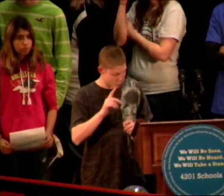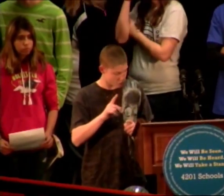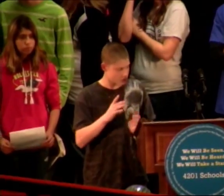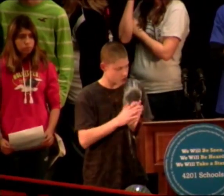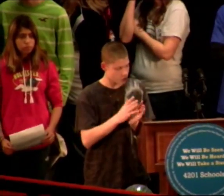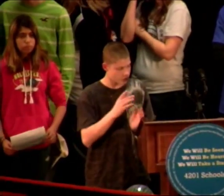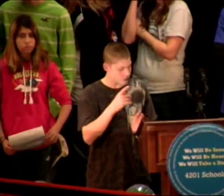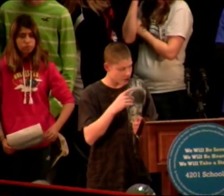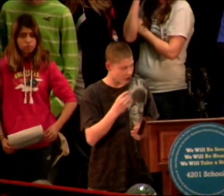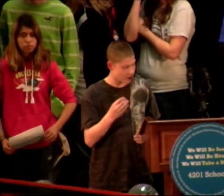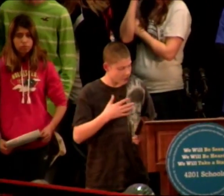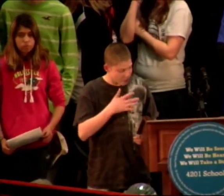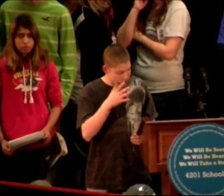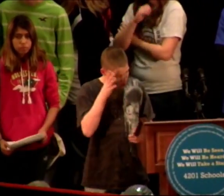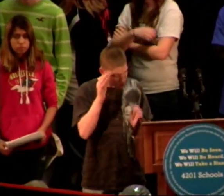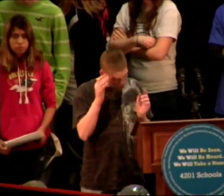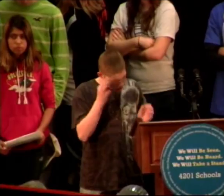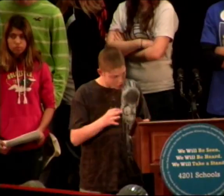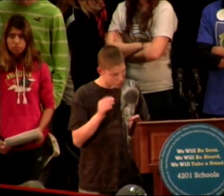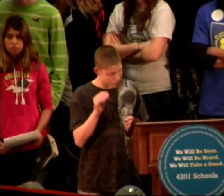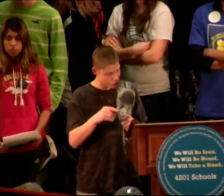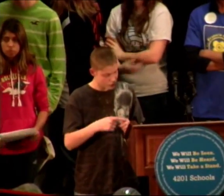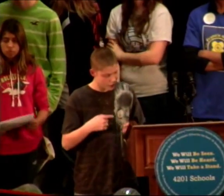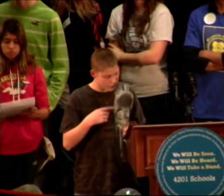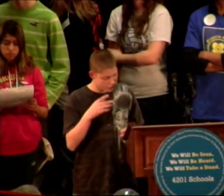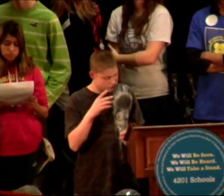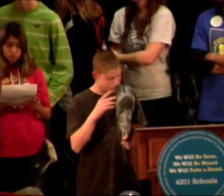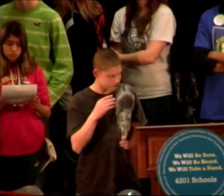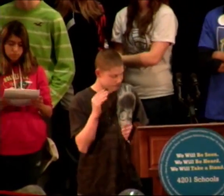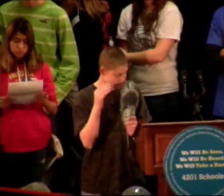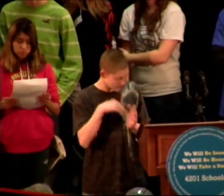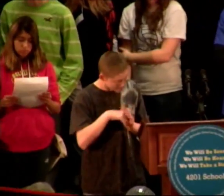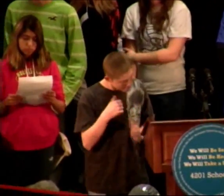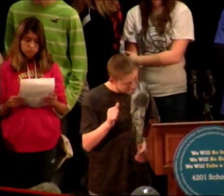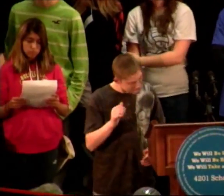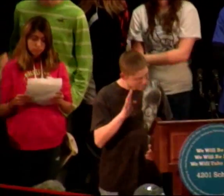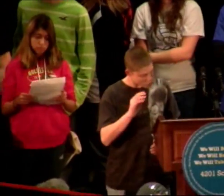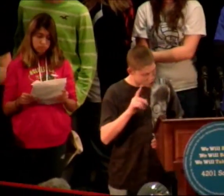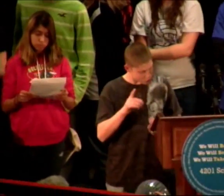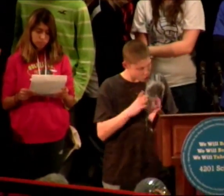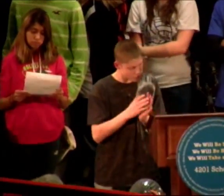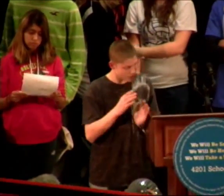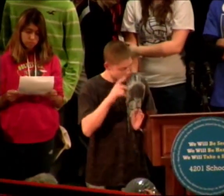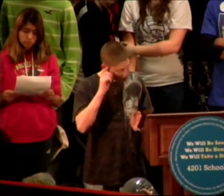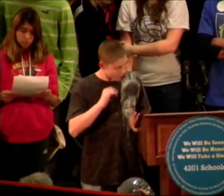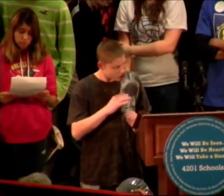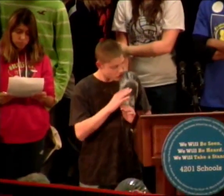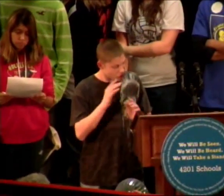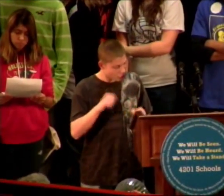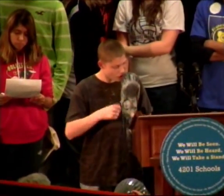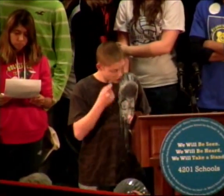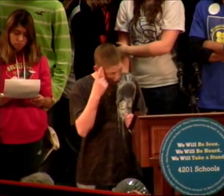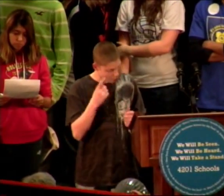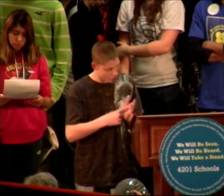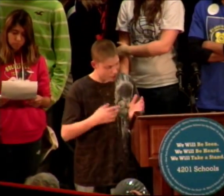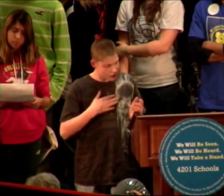My parents went to 4201 schools and my parents decided to put me in one. In a 4201 school. Because